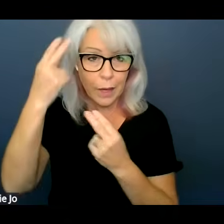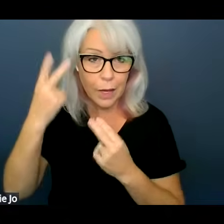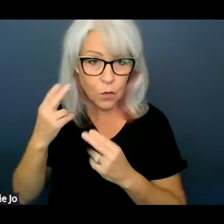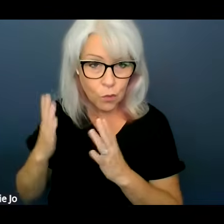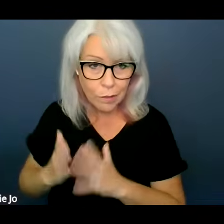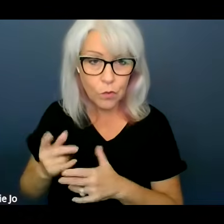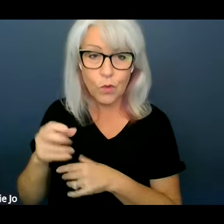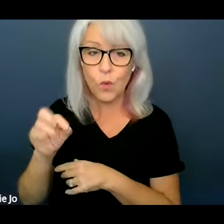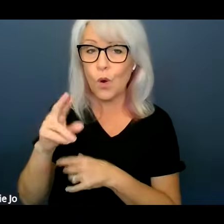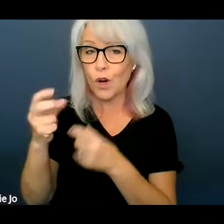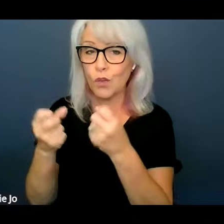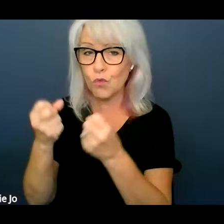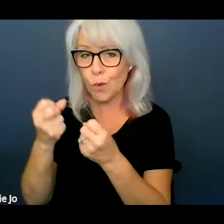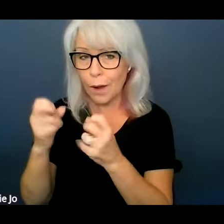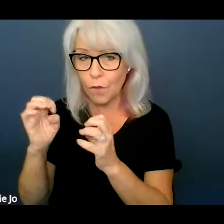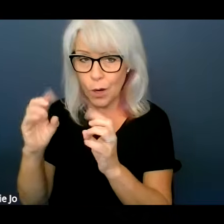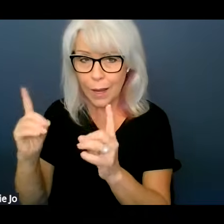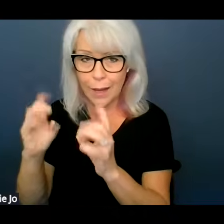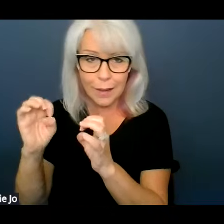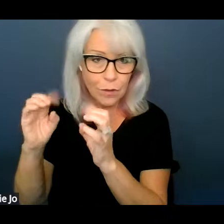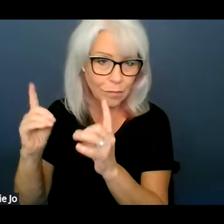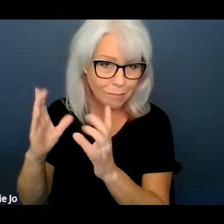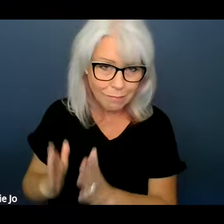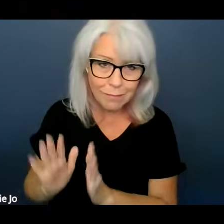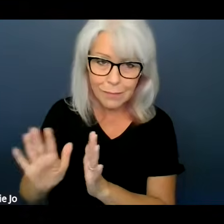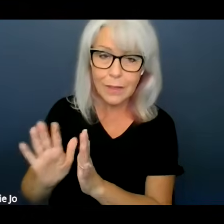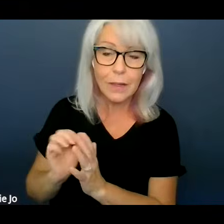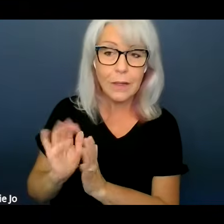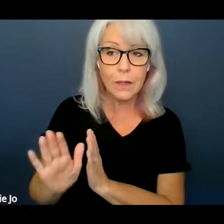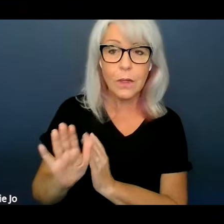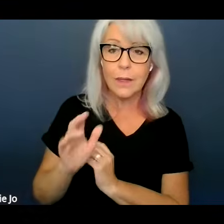ed instructors or the like,